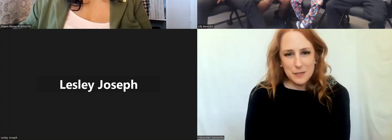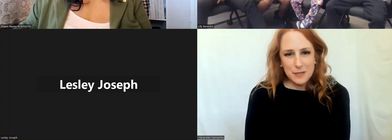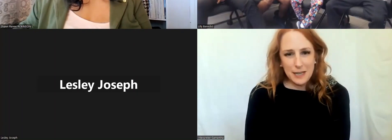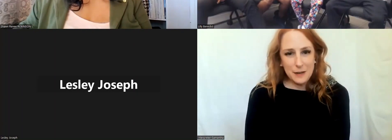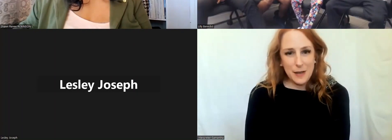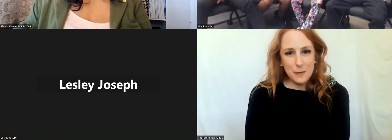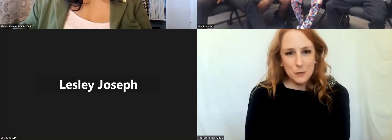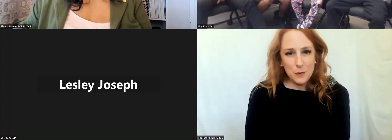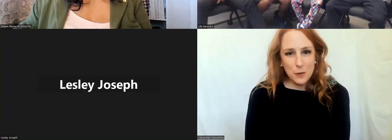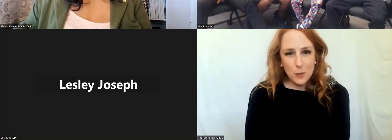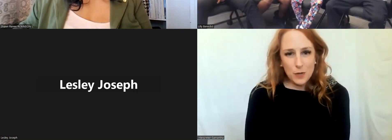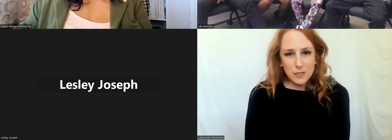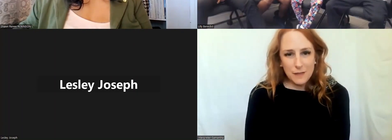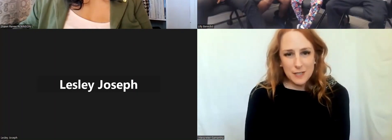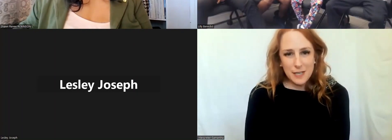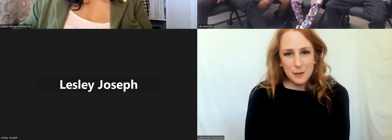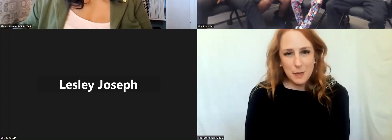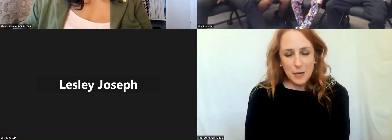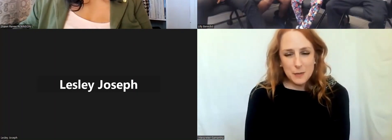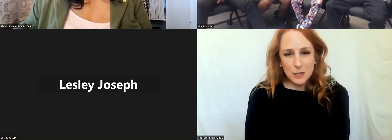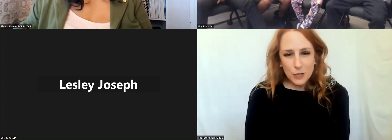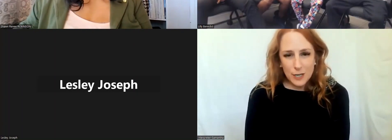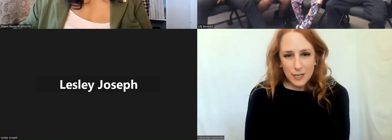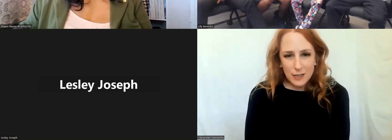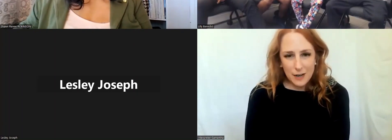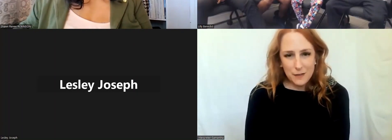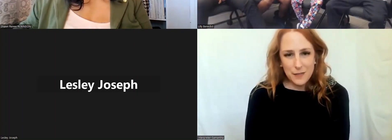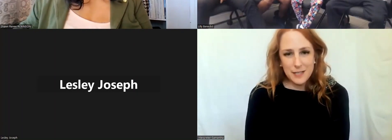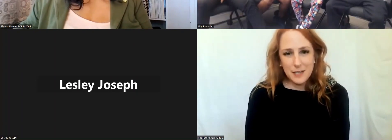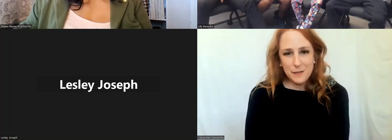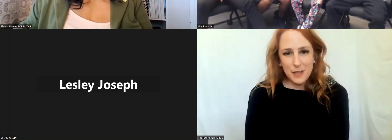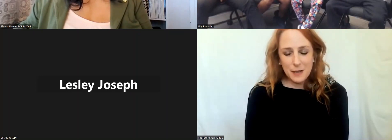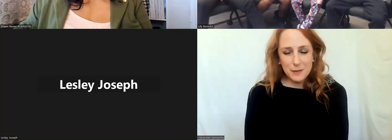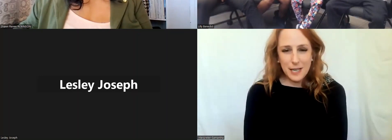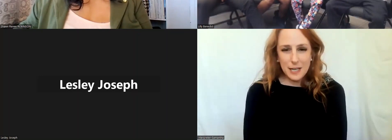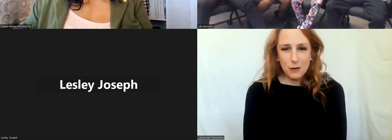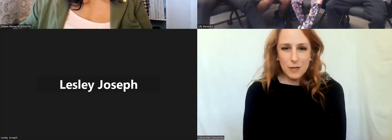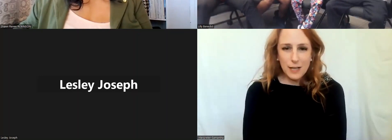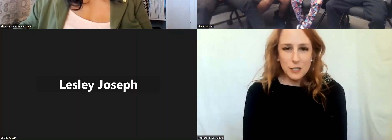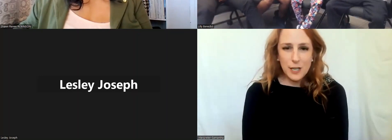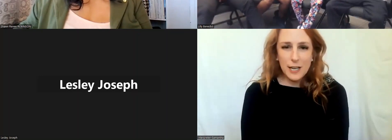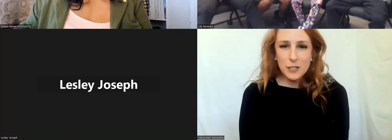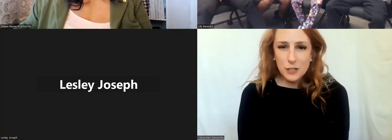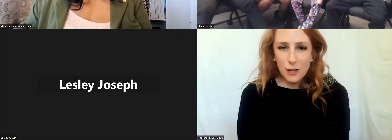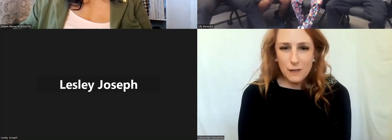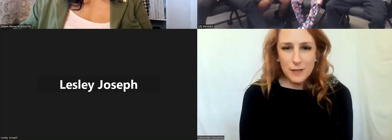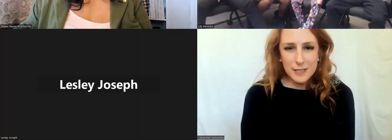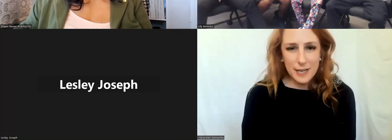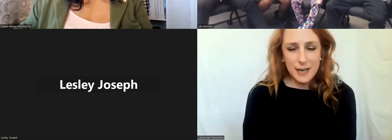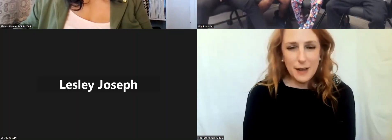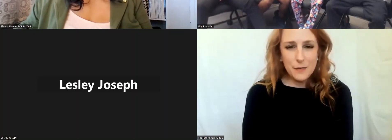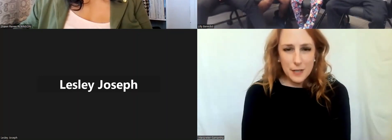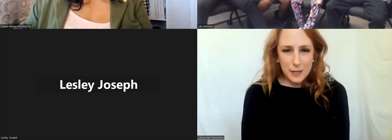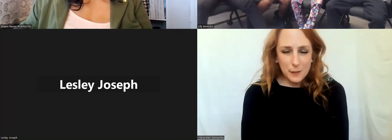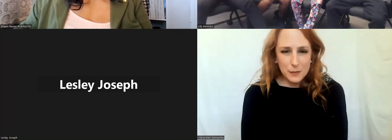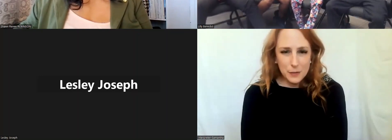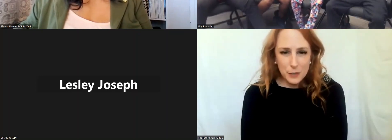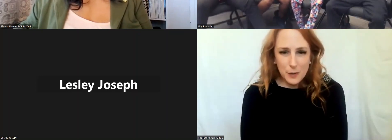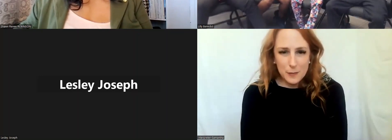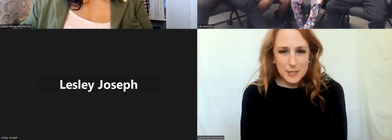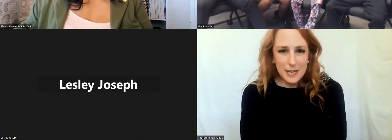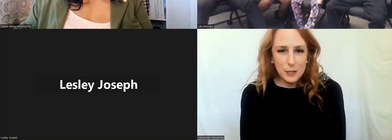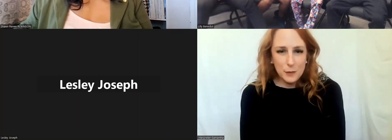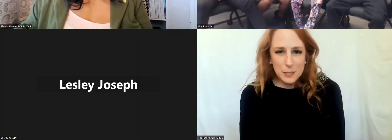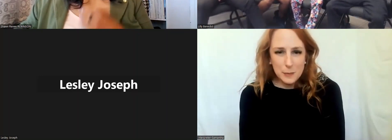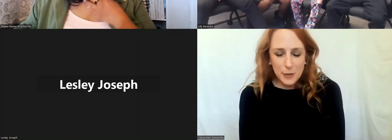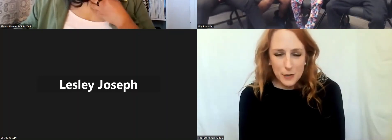felt like I was kind of out in the real world all of a sudden, but I was learning a lot of things. I felt like I was getting a real education all of a sudden. Everything was new.